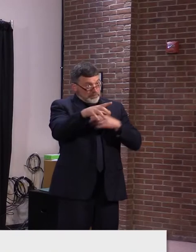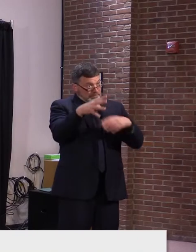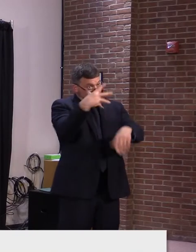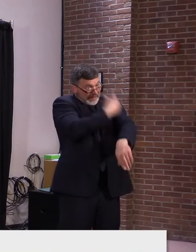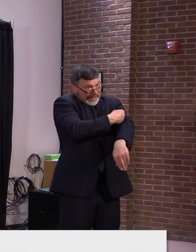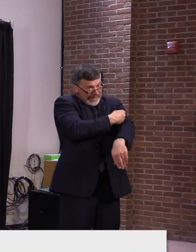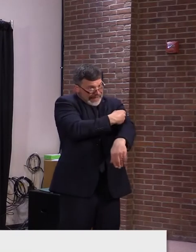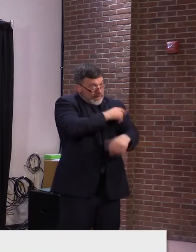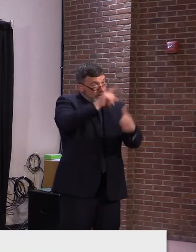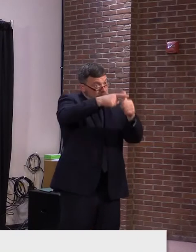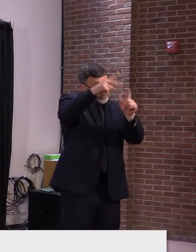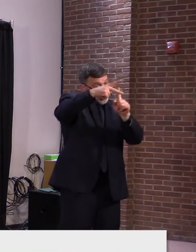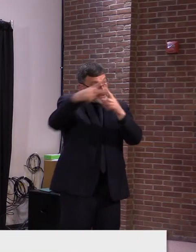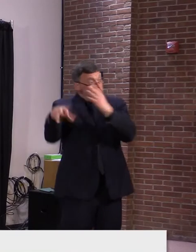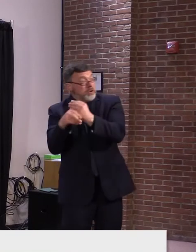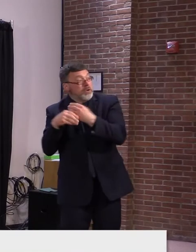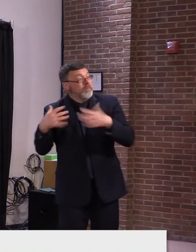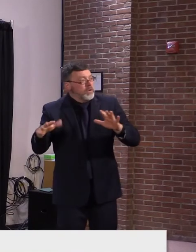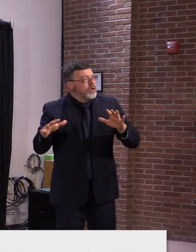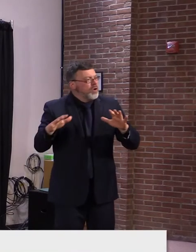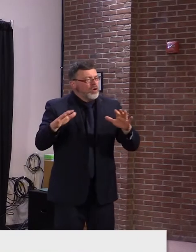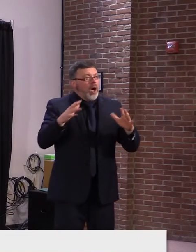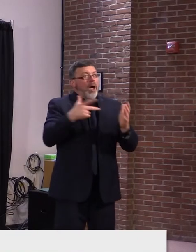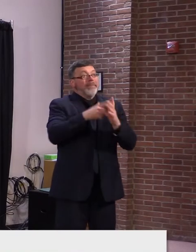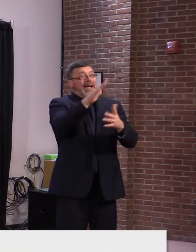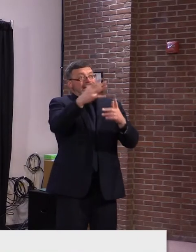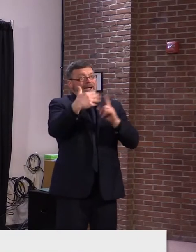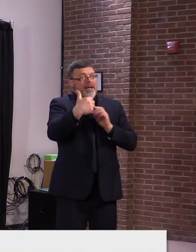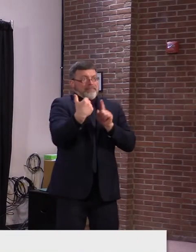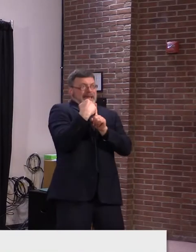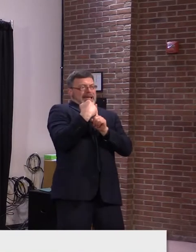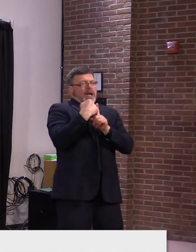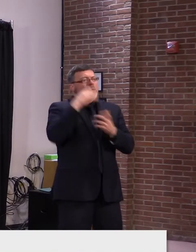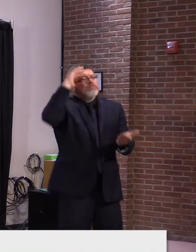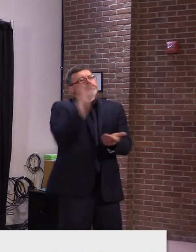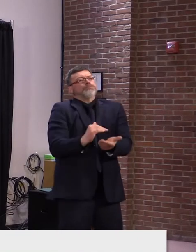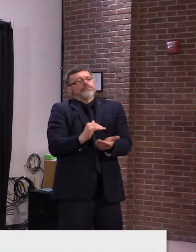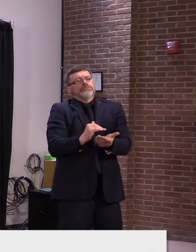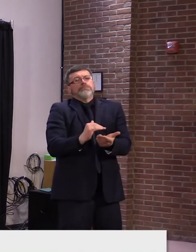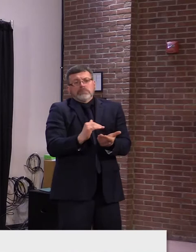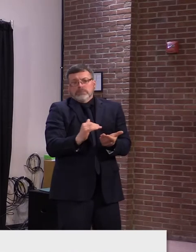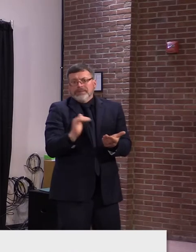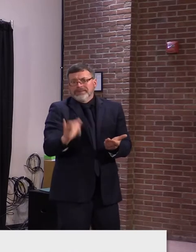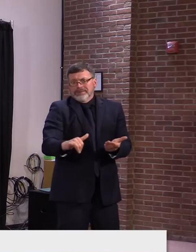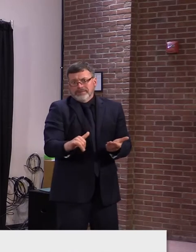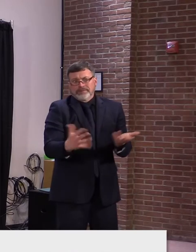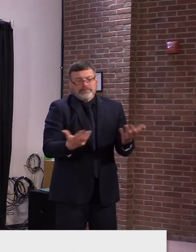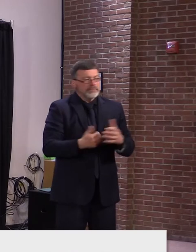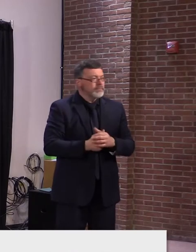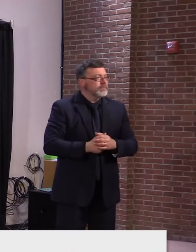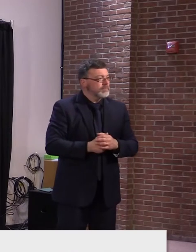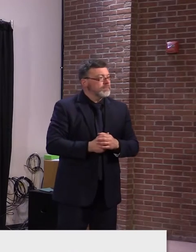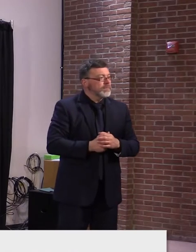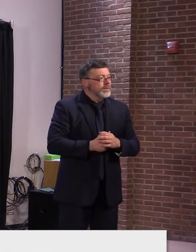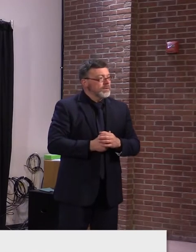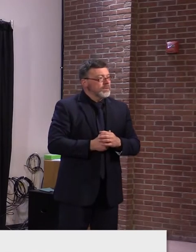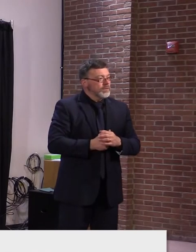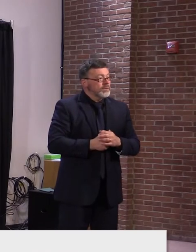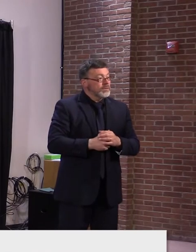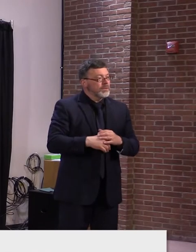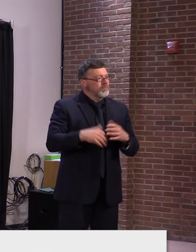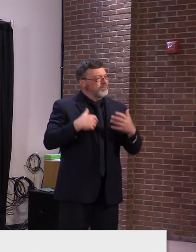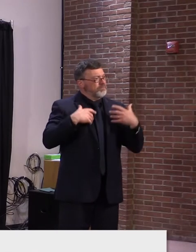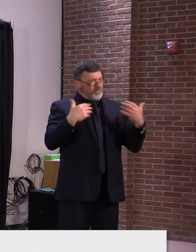proven to reduce the severity from the impacts of COVID. So again, we have a lot of